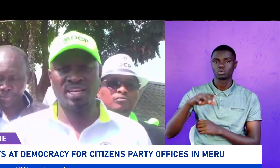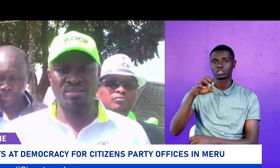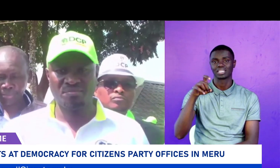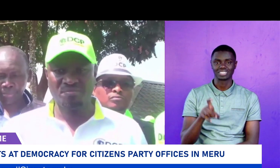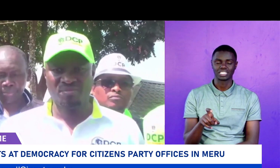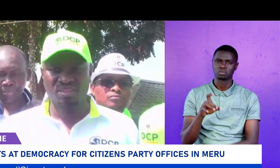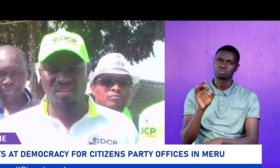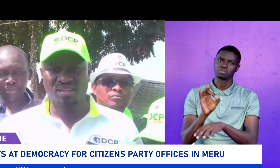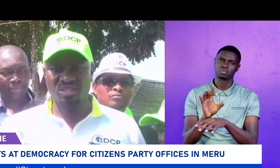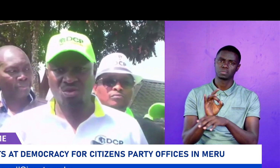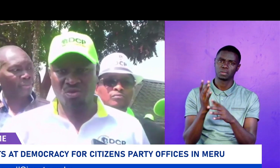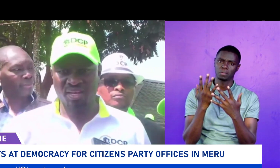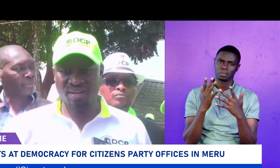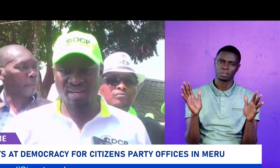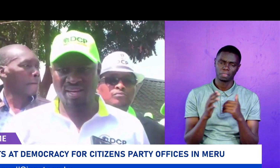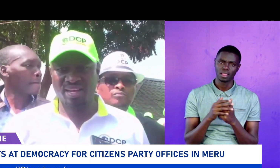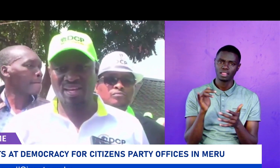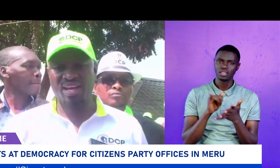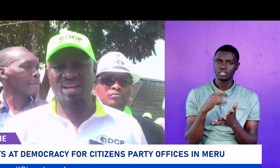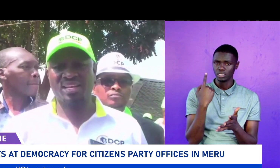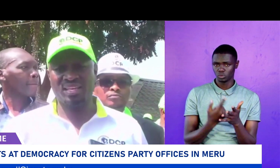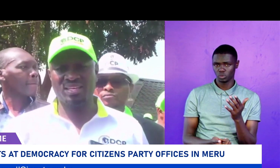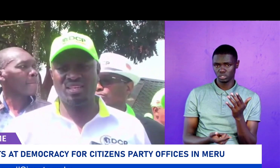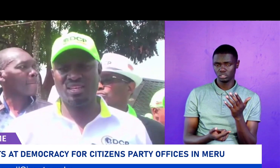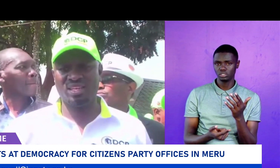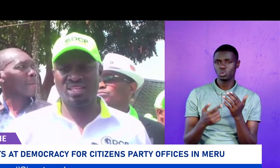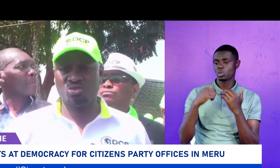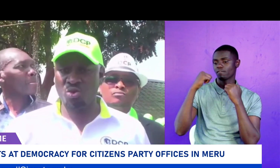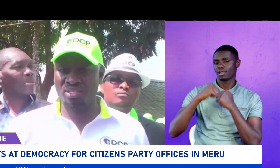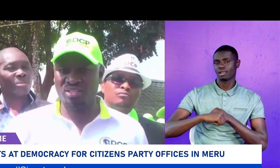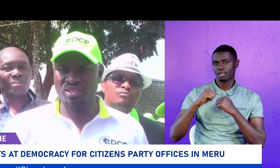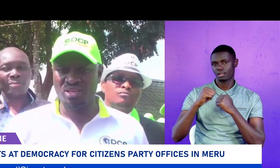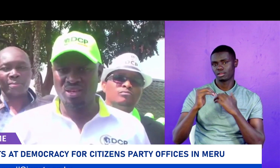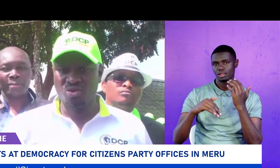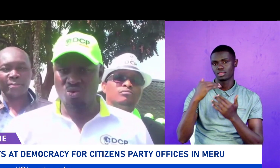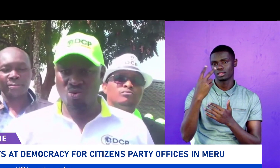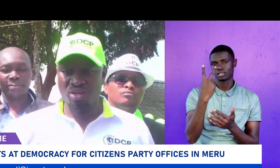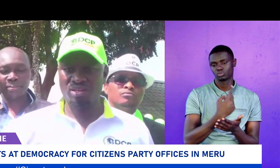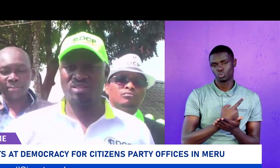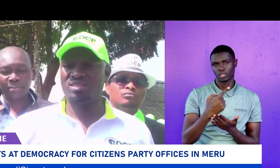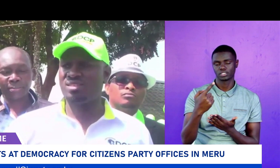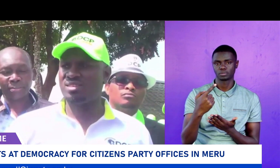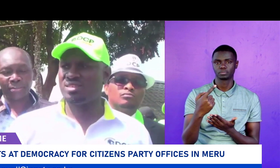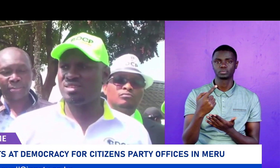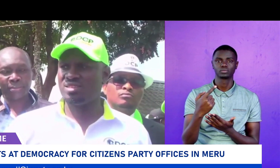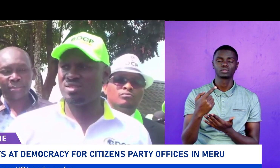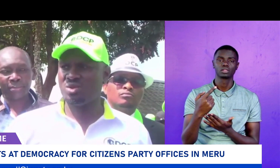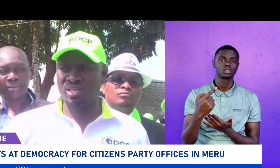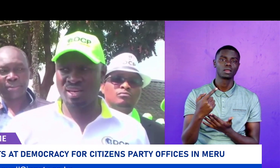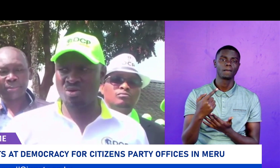done. That's what we have agreed. In the next 2 weeks, we'll strengthen and